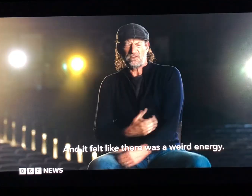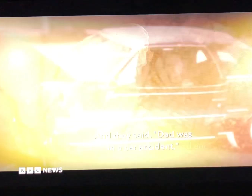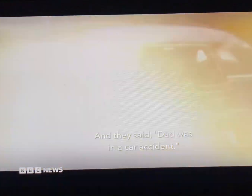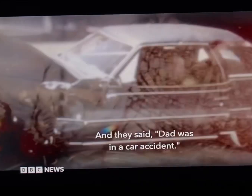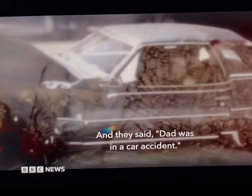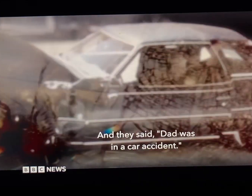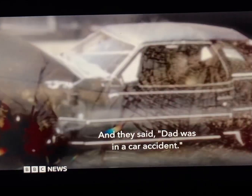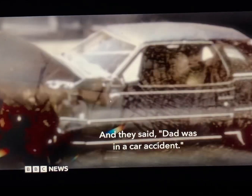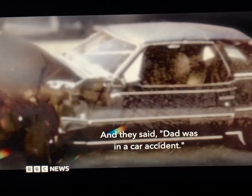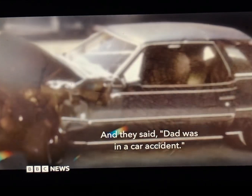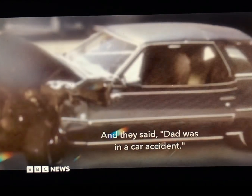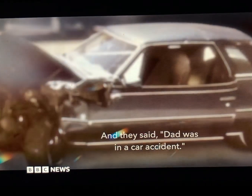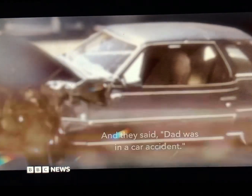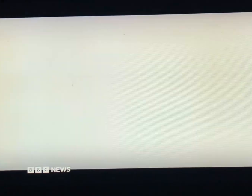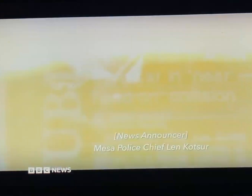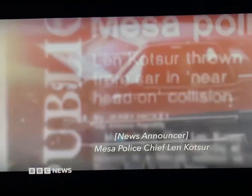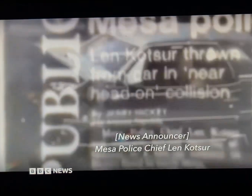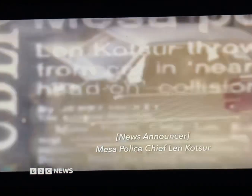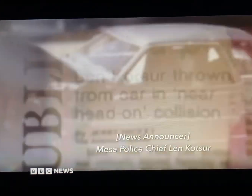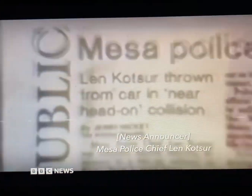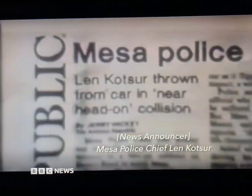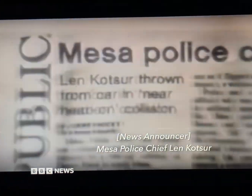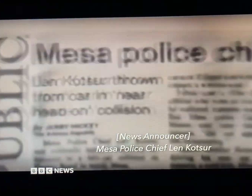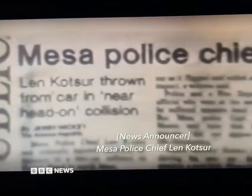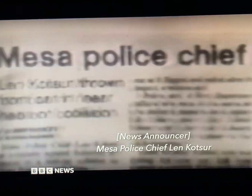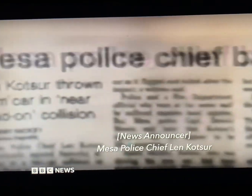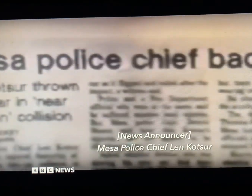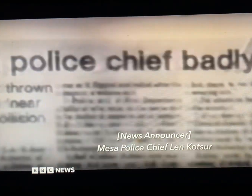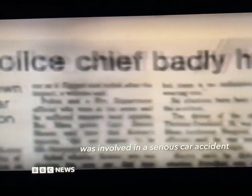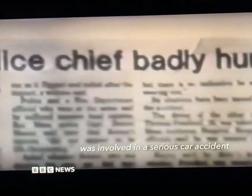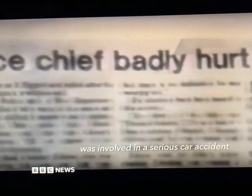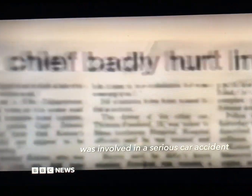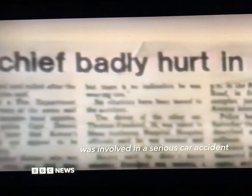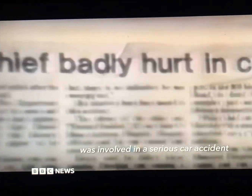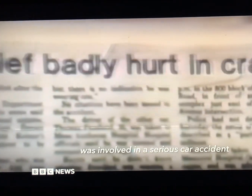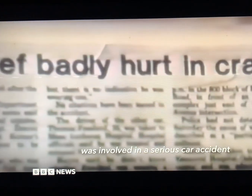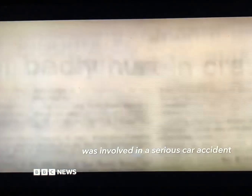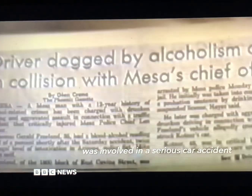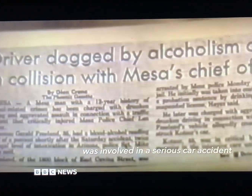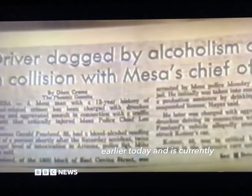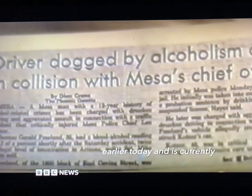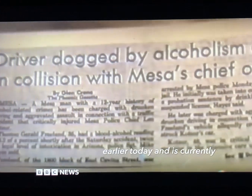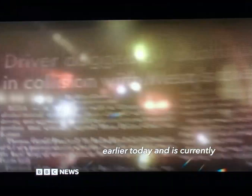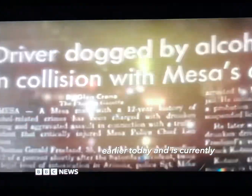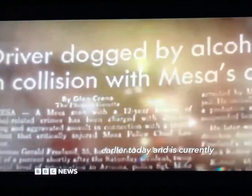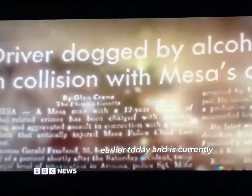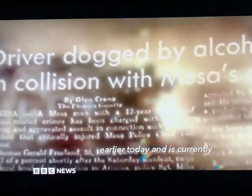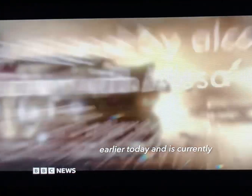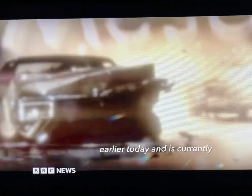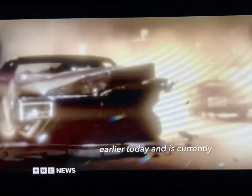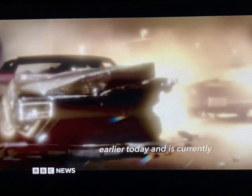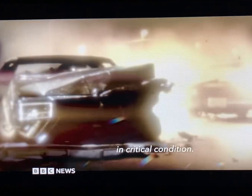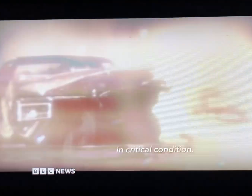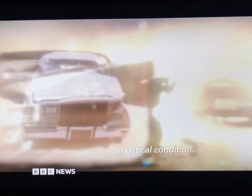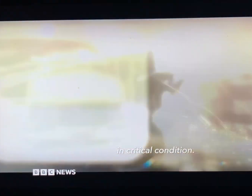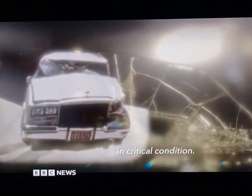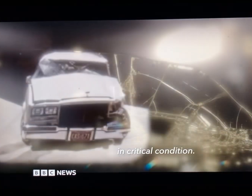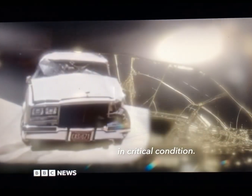And one night he was hit by a drunk driver. He was in a car accident and everything changed, and he was paralyzed from the neck down and lost his ability to